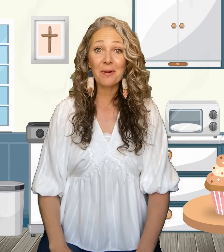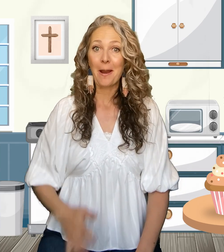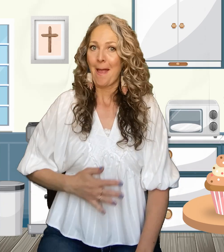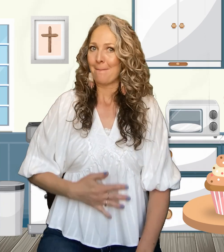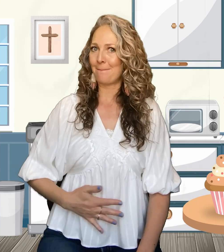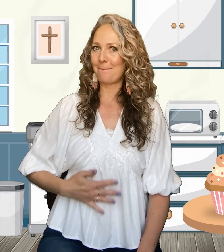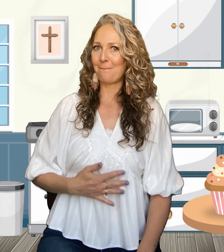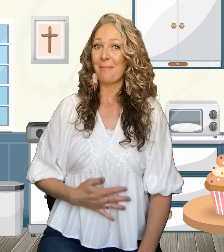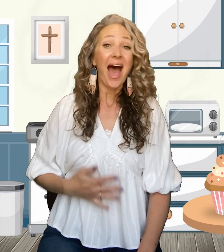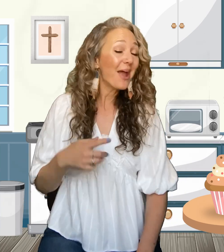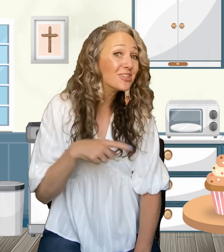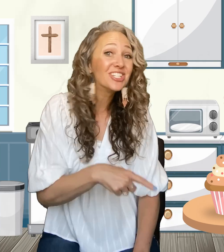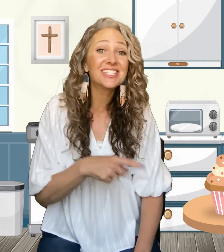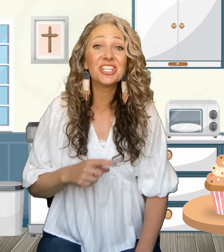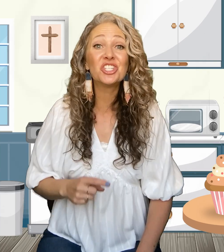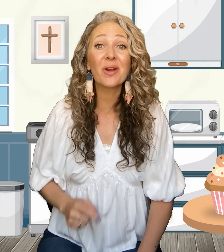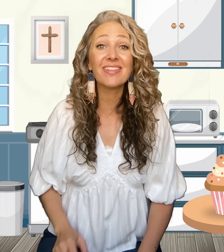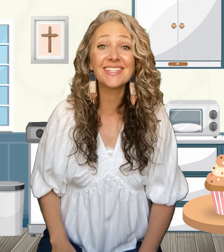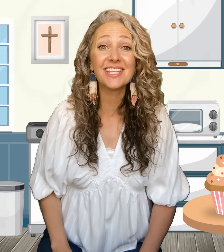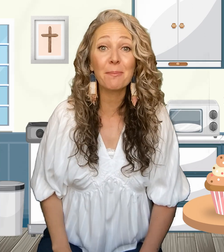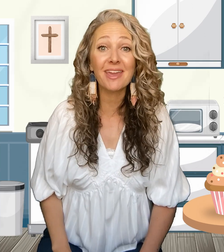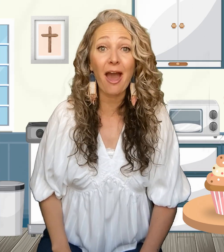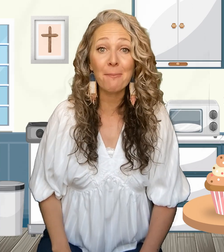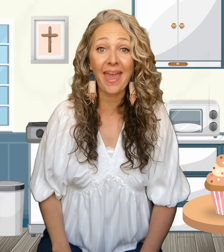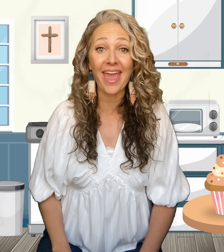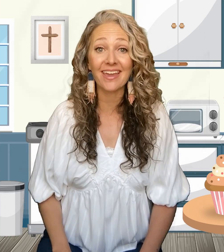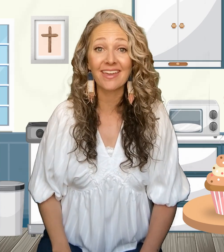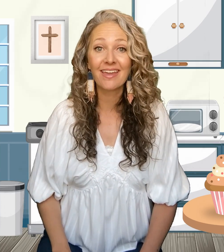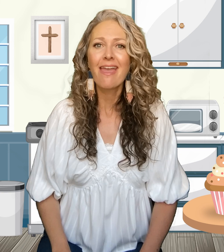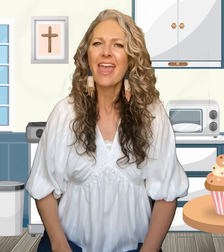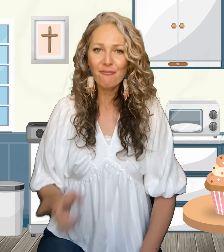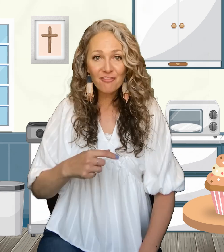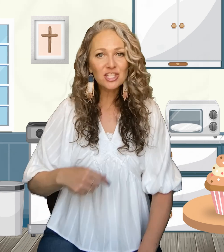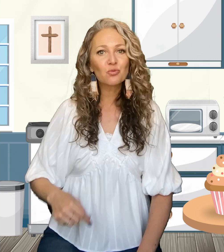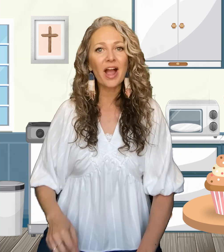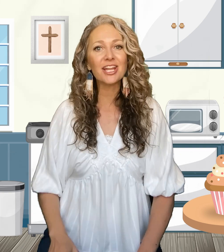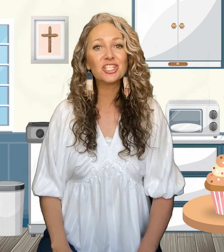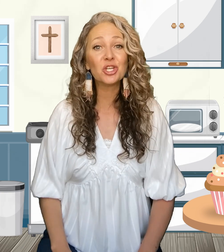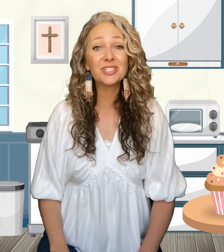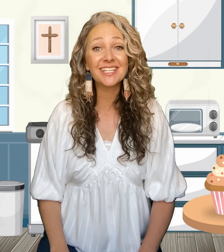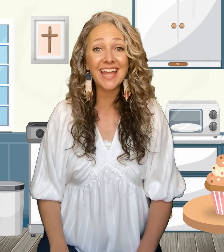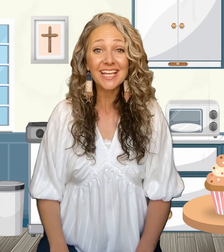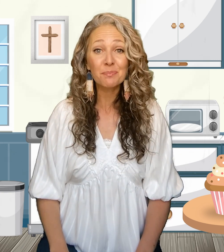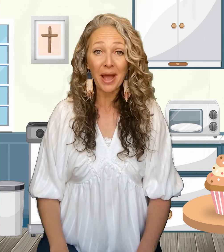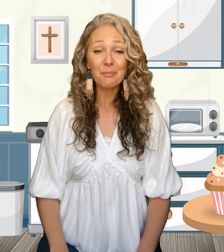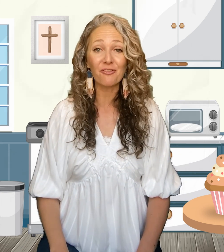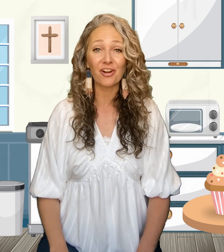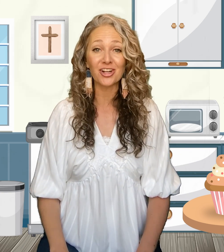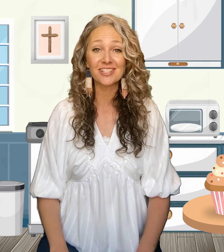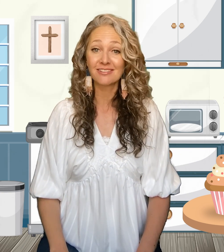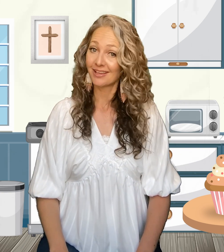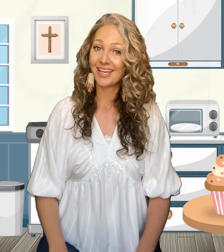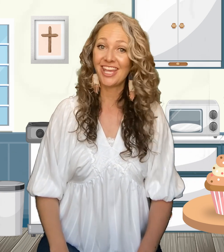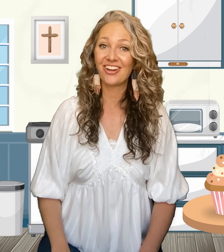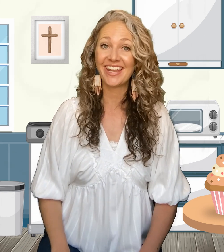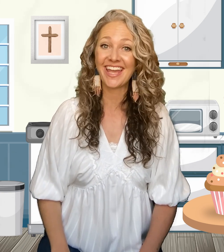neighbor, I was just enjoying this yummy cupcake. It fits right into today's Bible verse. Here it